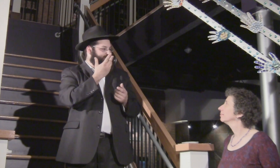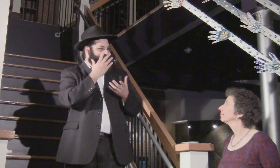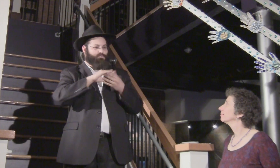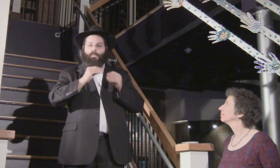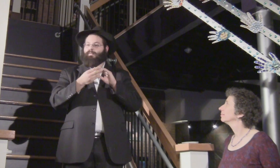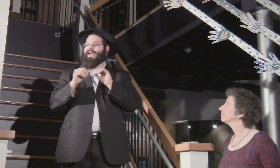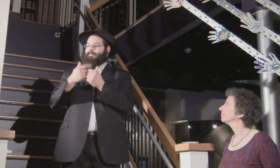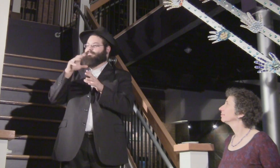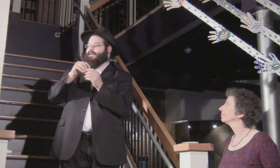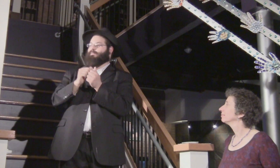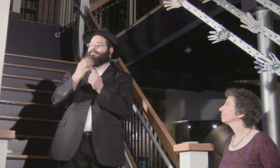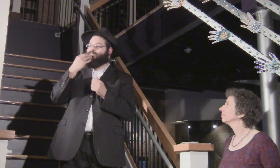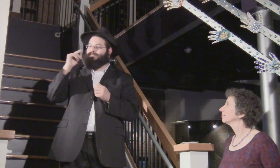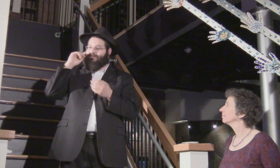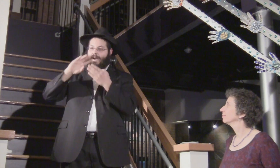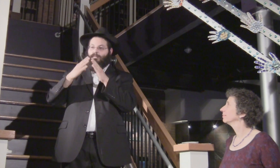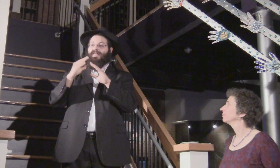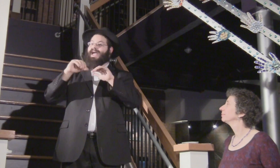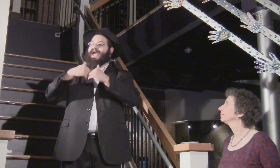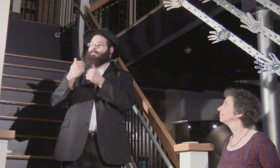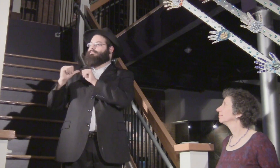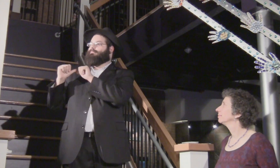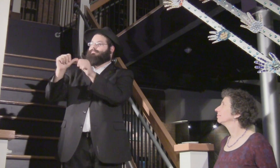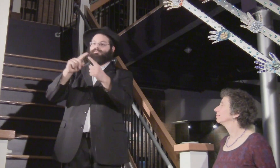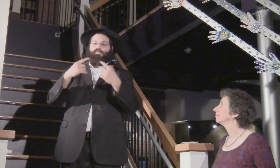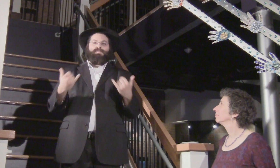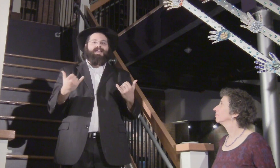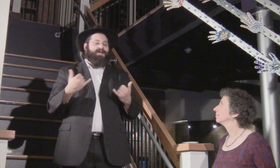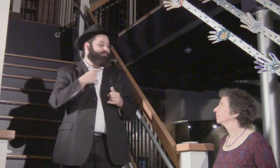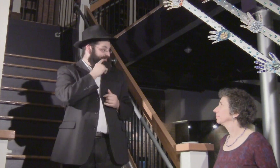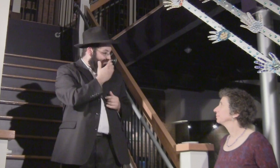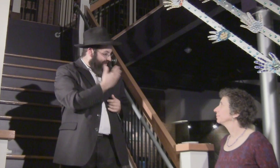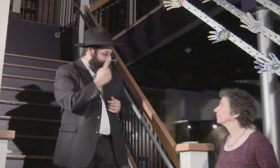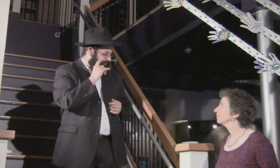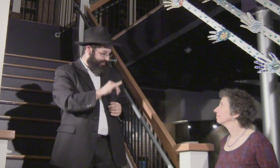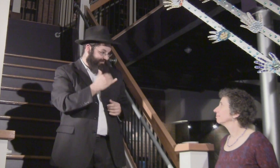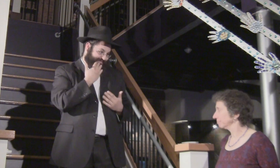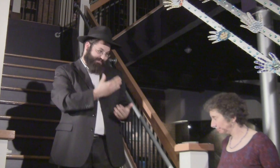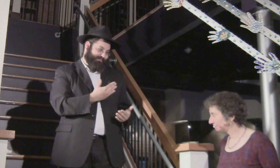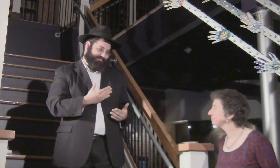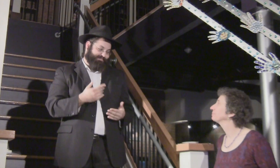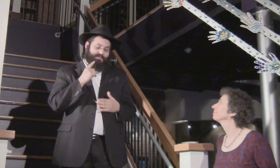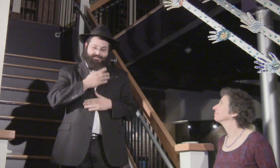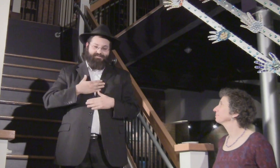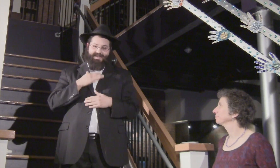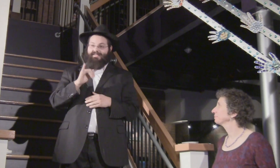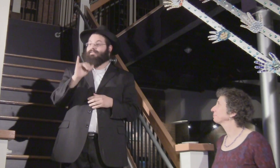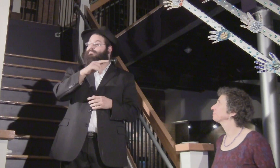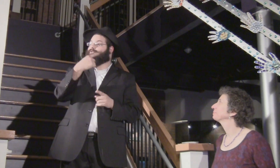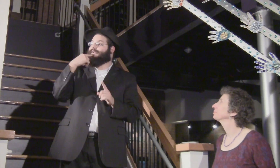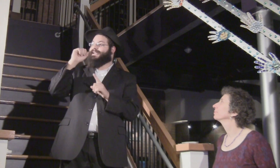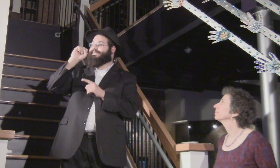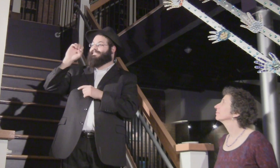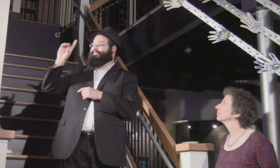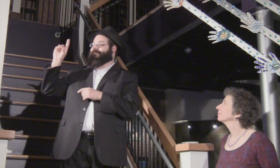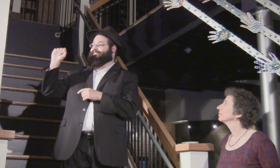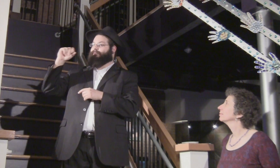standing up and giving your story and how you're involved with the Jewish chef community and how that continues today. Thank you so much for that. I really enjoyed